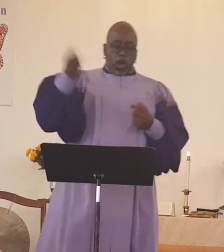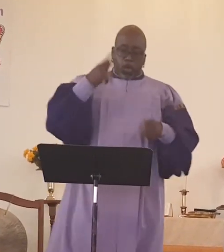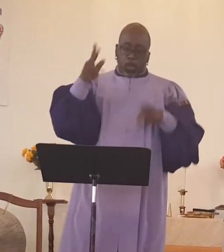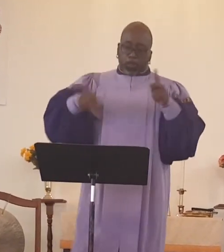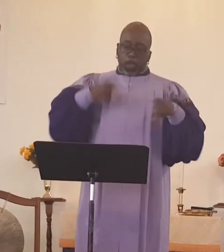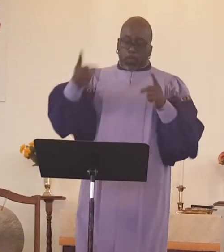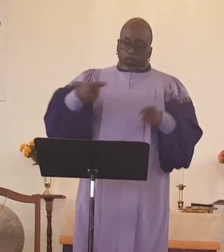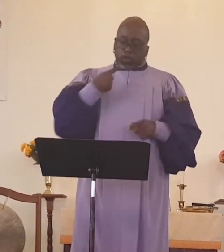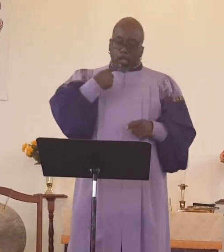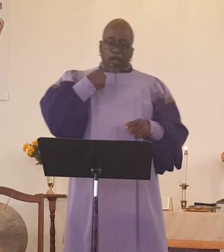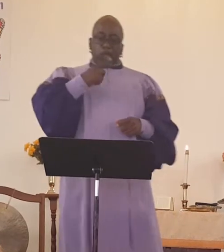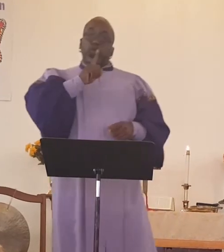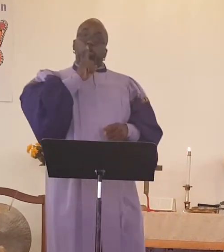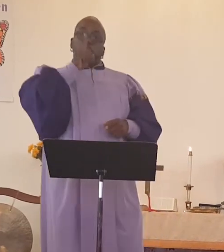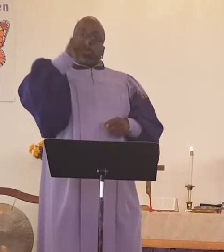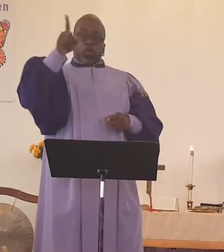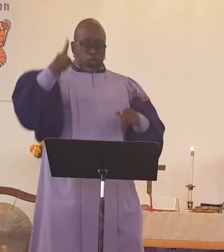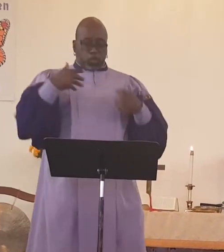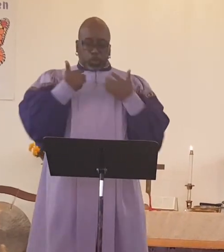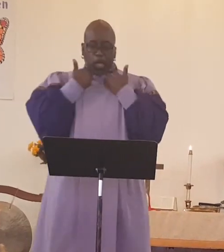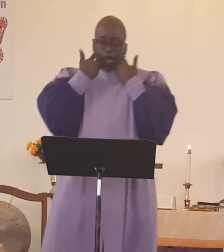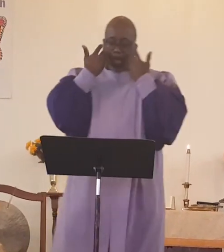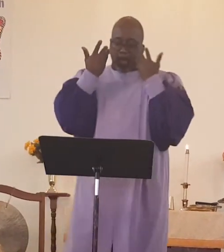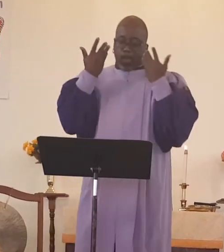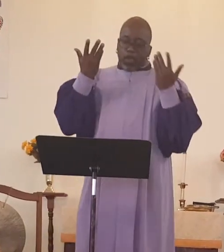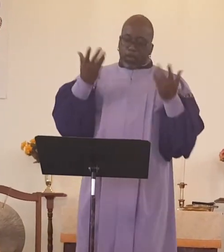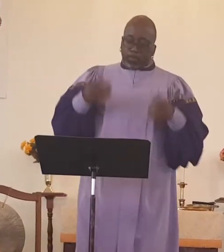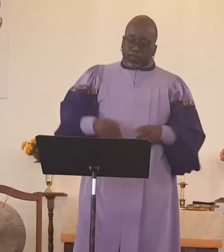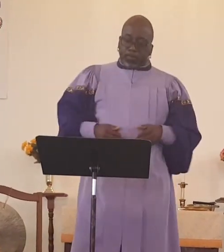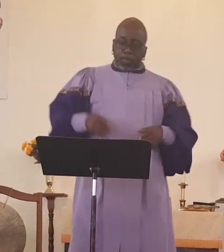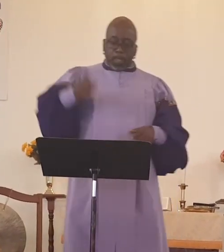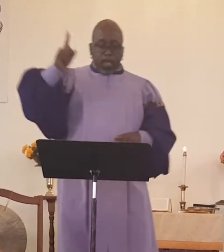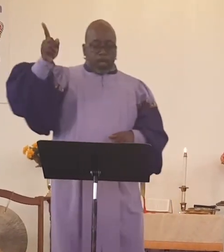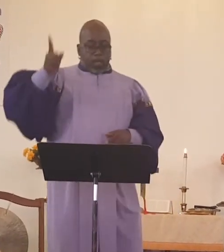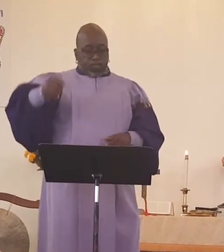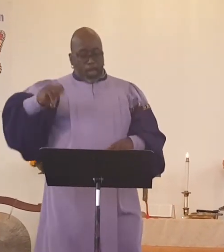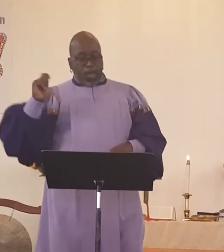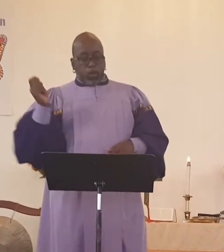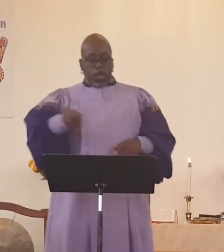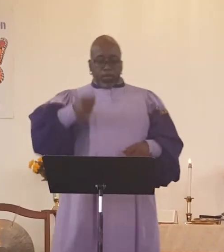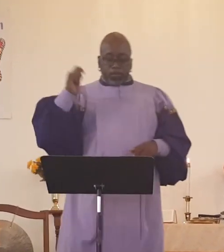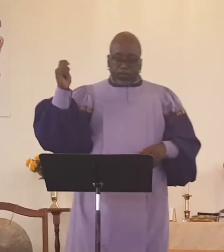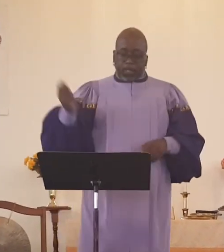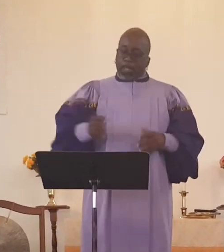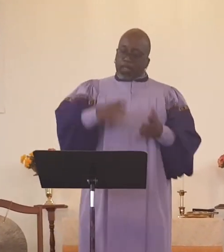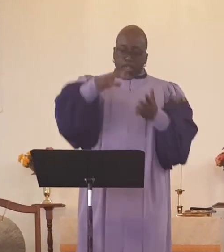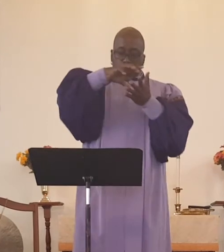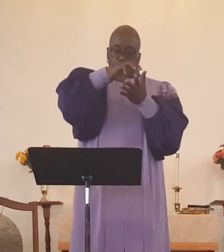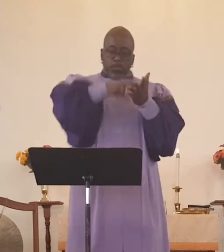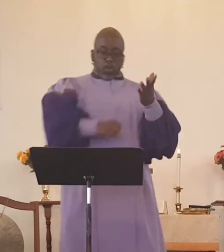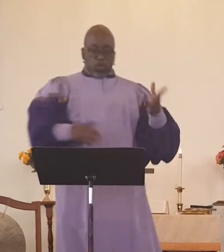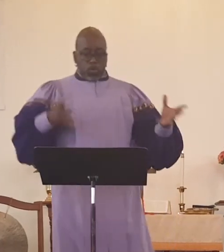Holy people dead to change. They whip, they